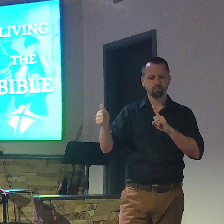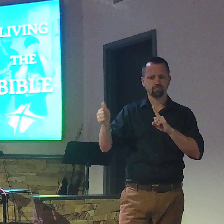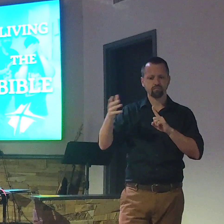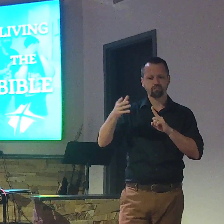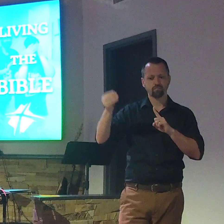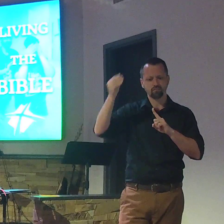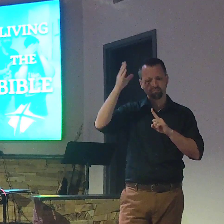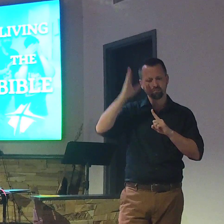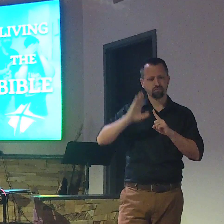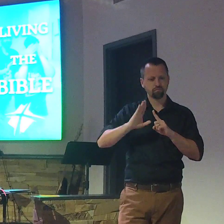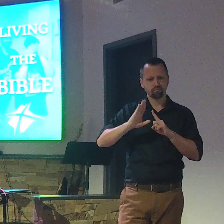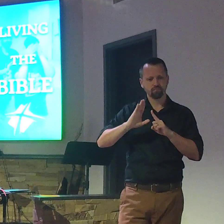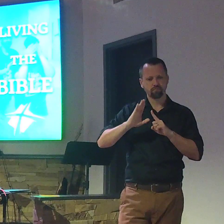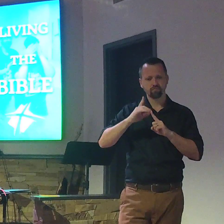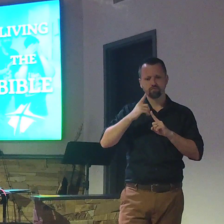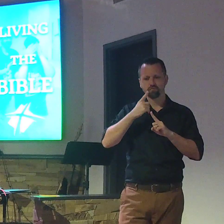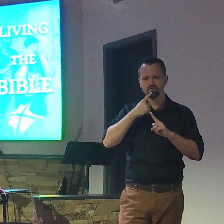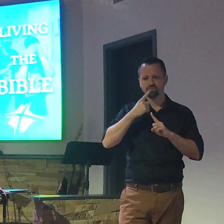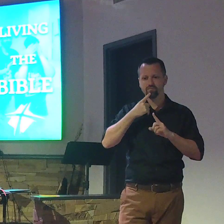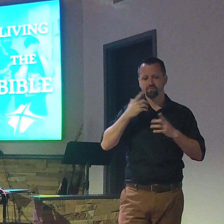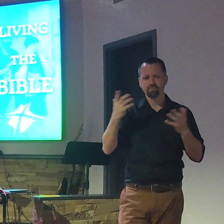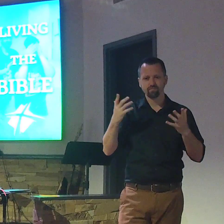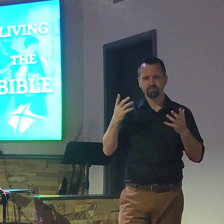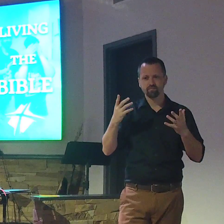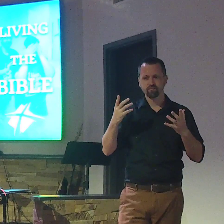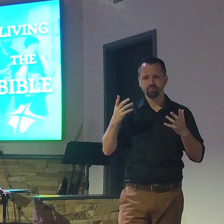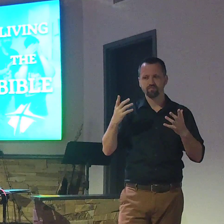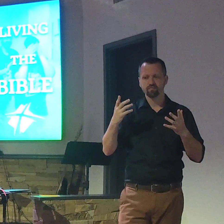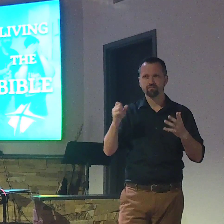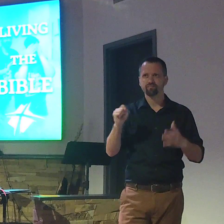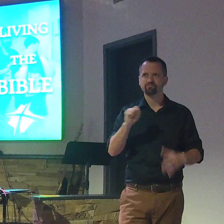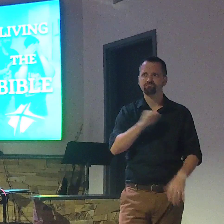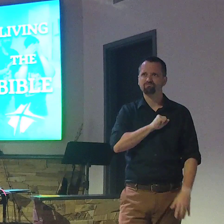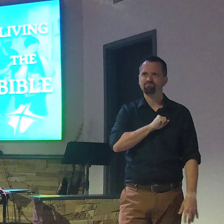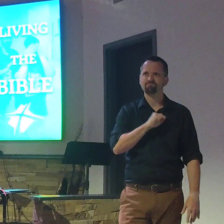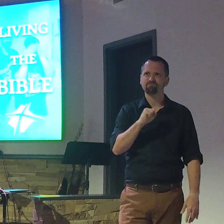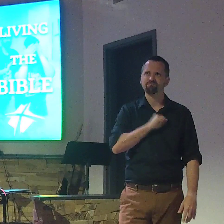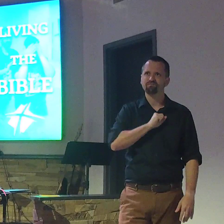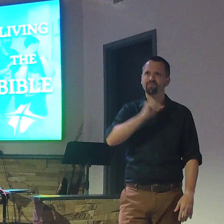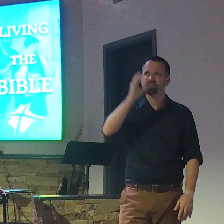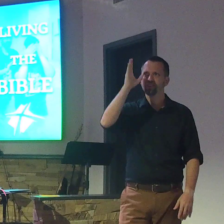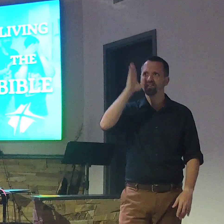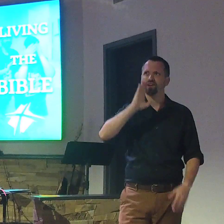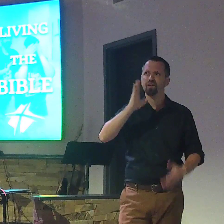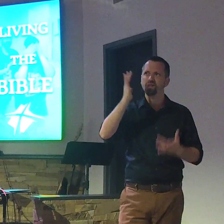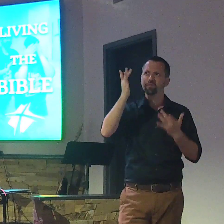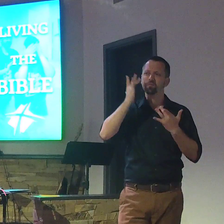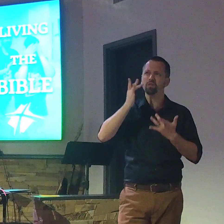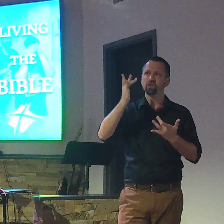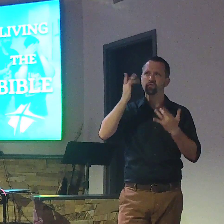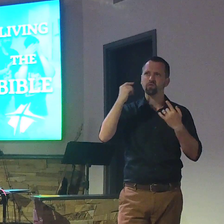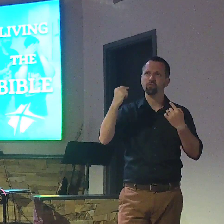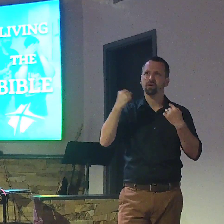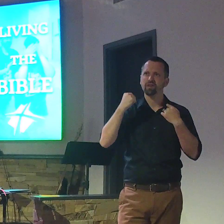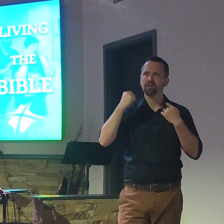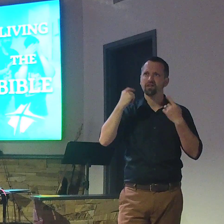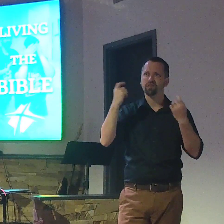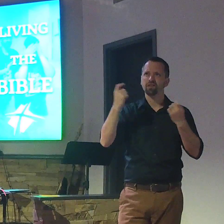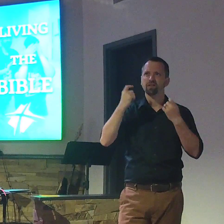God. It says this. It says he struck his chest, saying, God, be merciful to me,